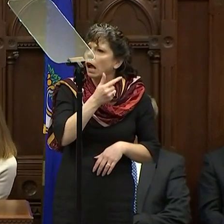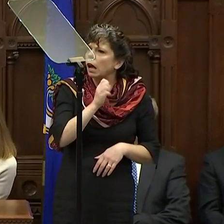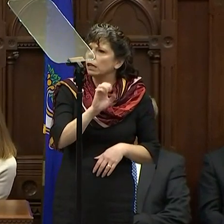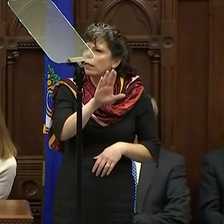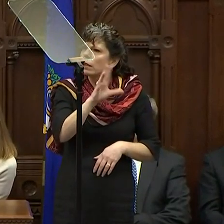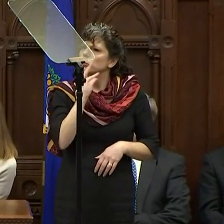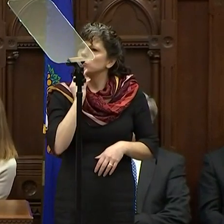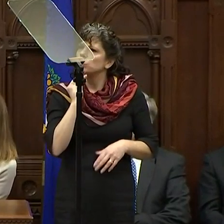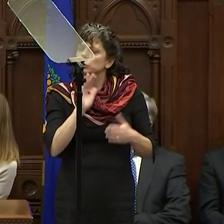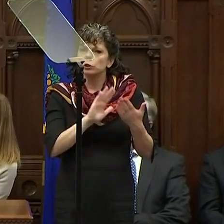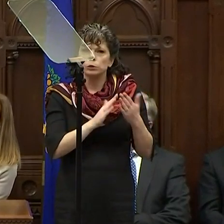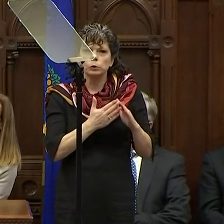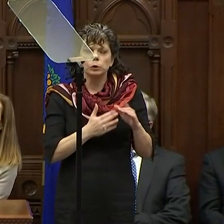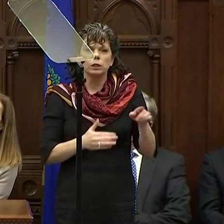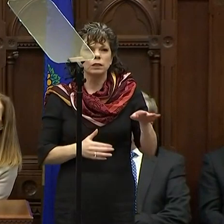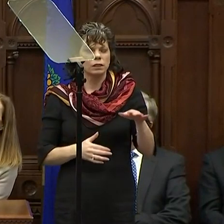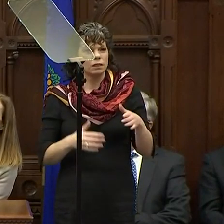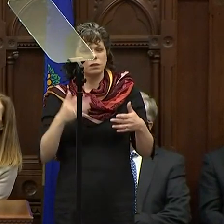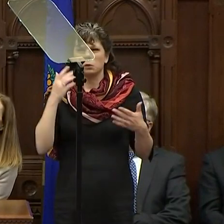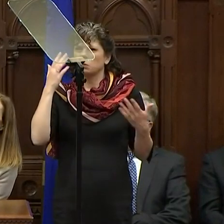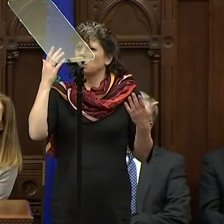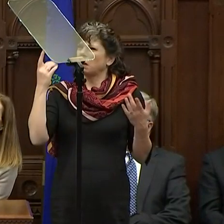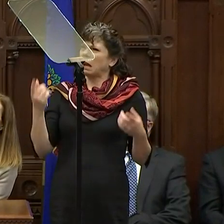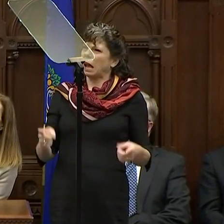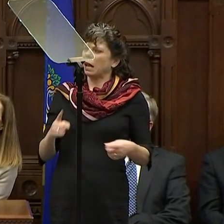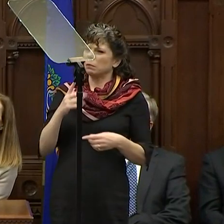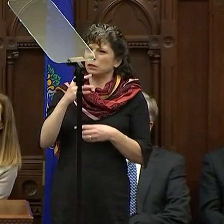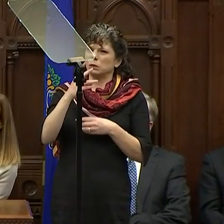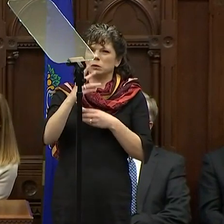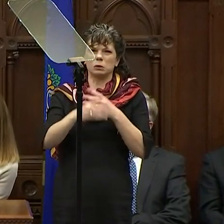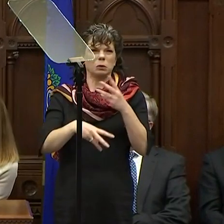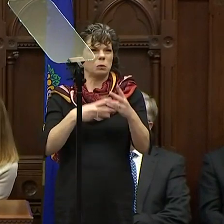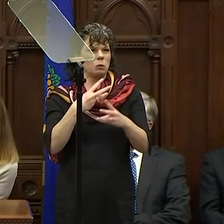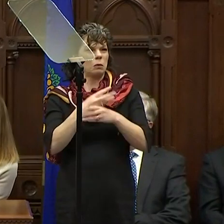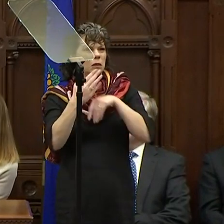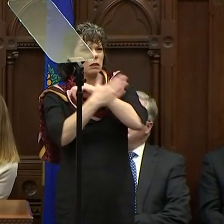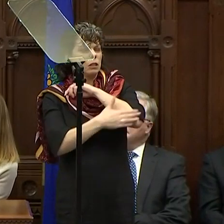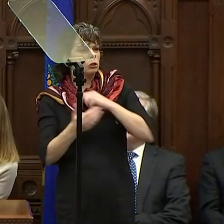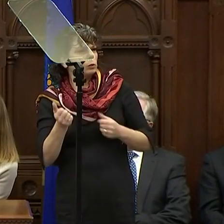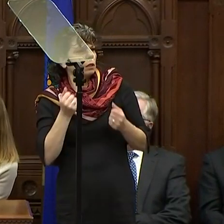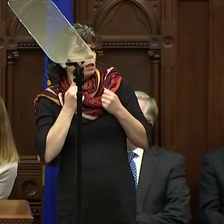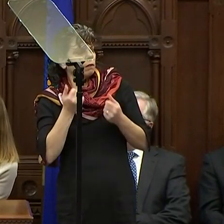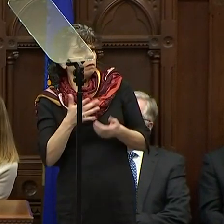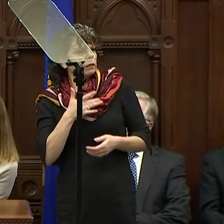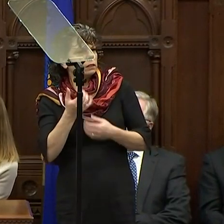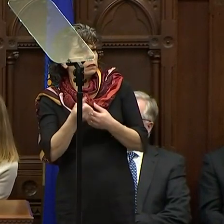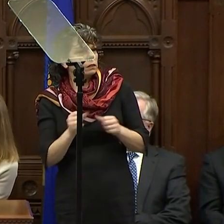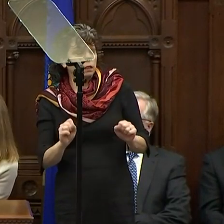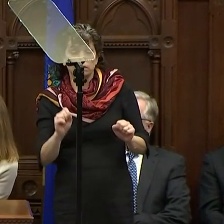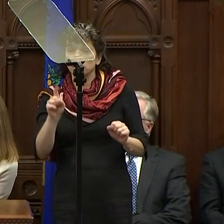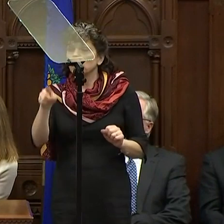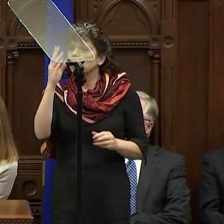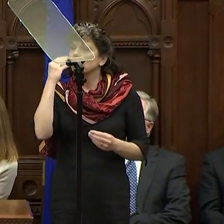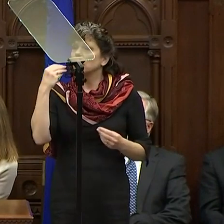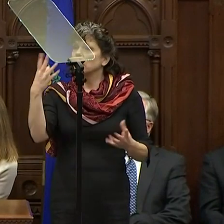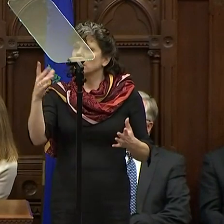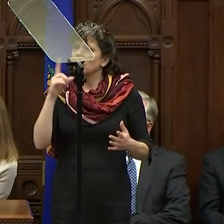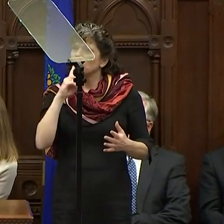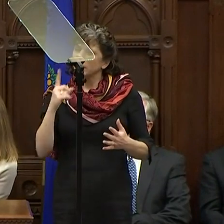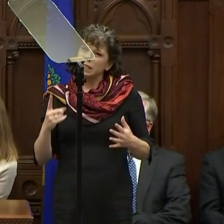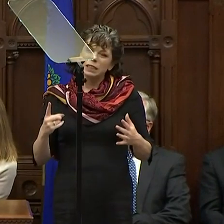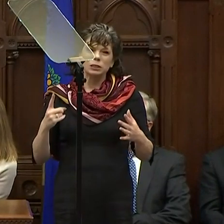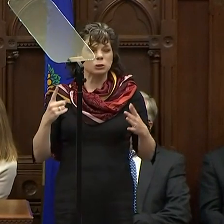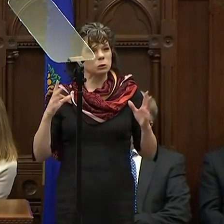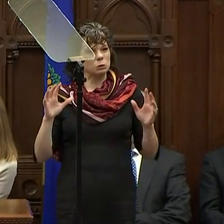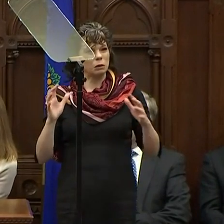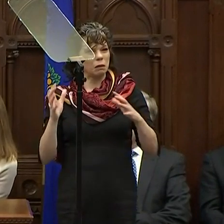to the country they love and felt so safe in. I just remind people, an attack on your synagogue, an attack on